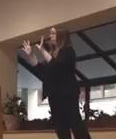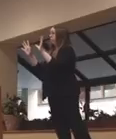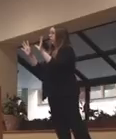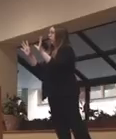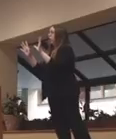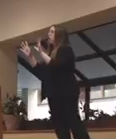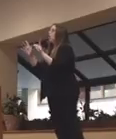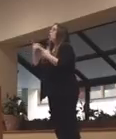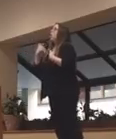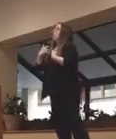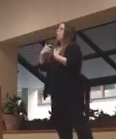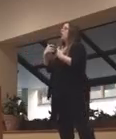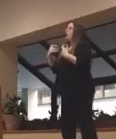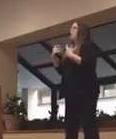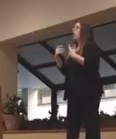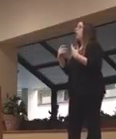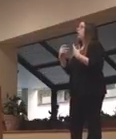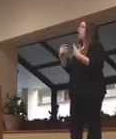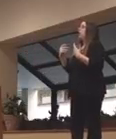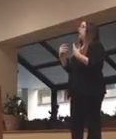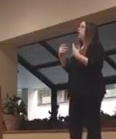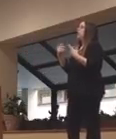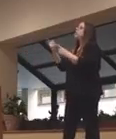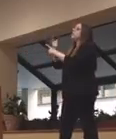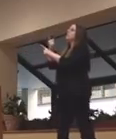You want clarification, or do you want me